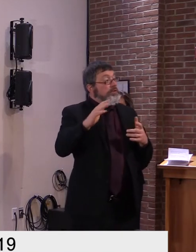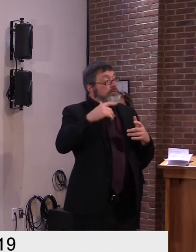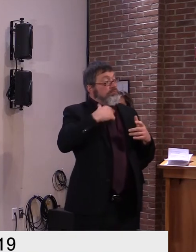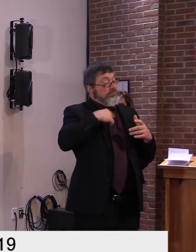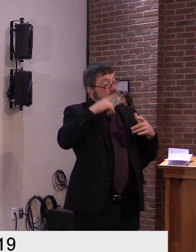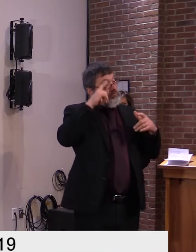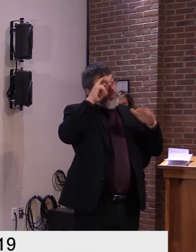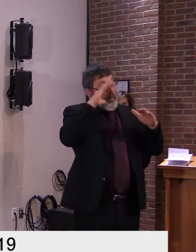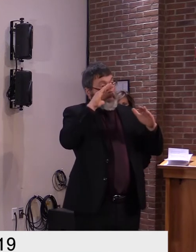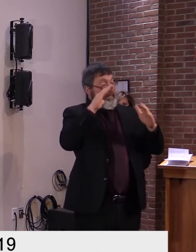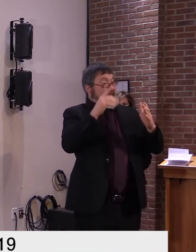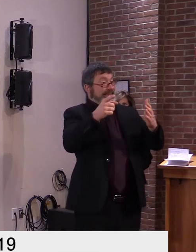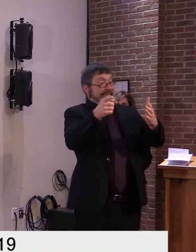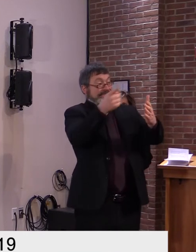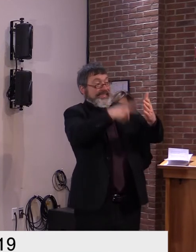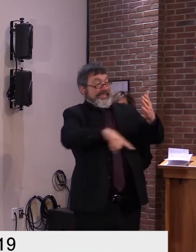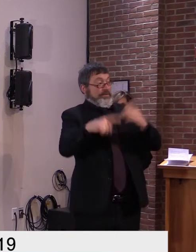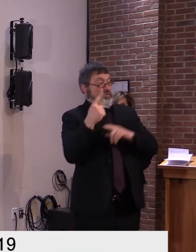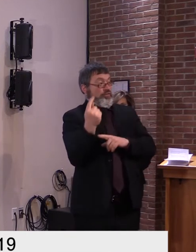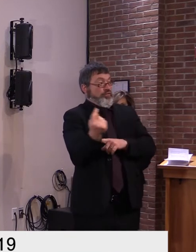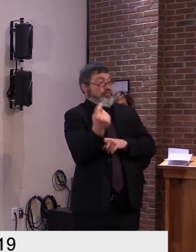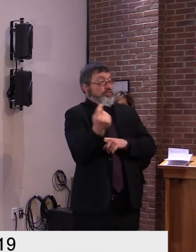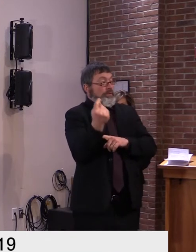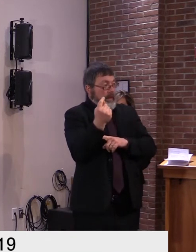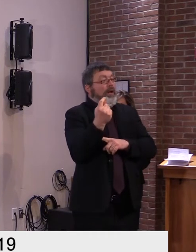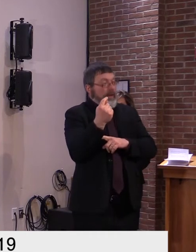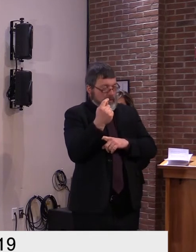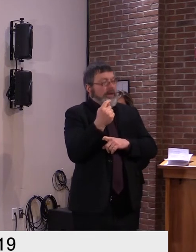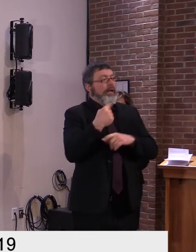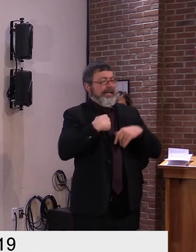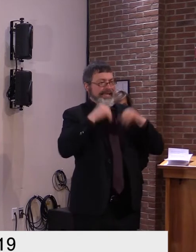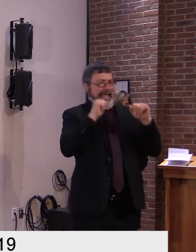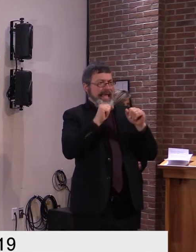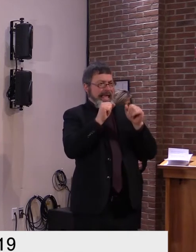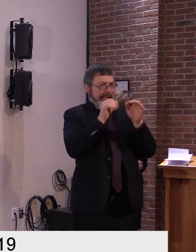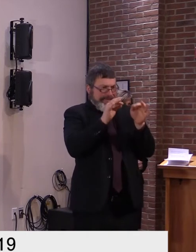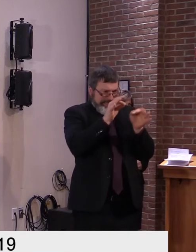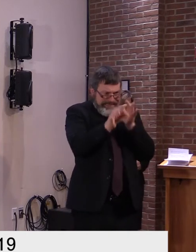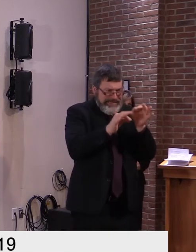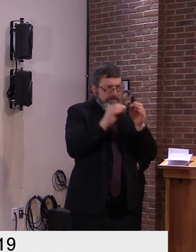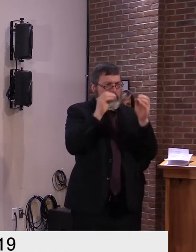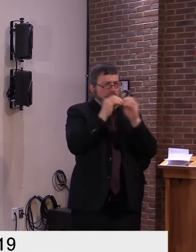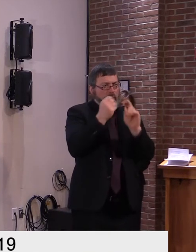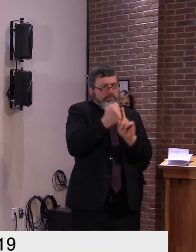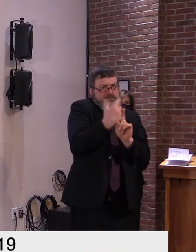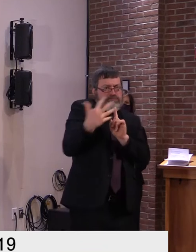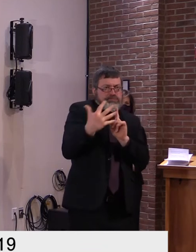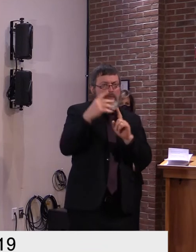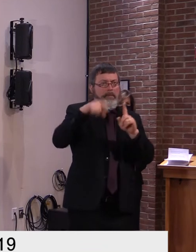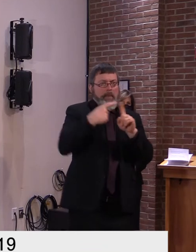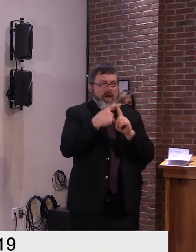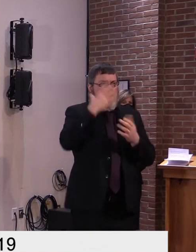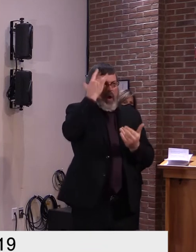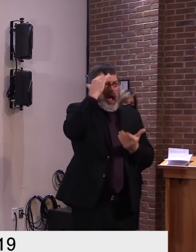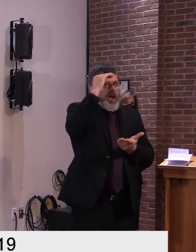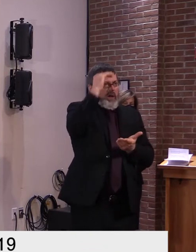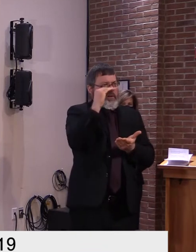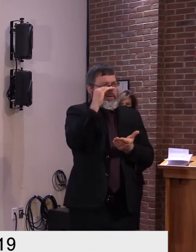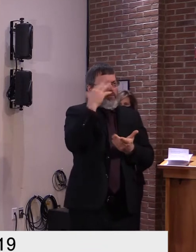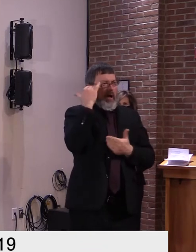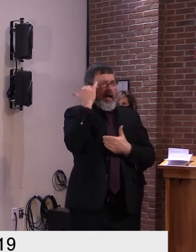states did as well. But as you remember, the news of the last few days has been that they're actually getting more out of the